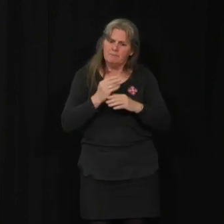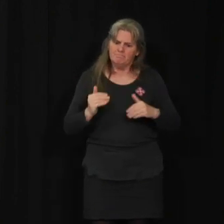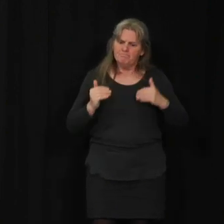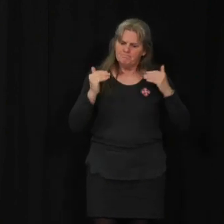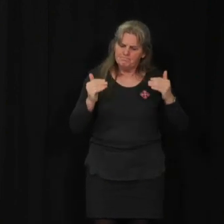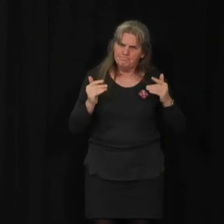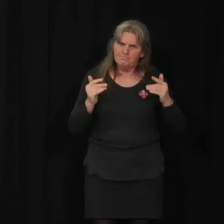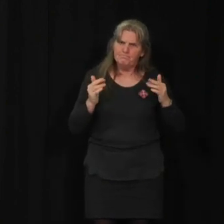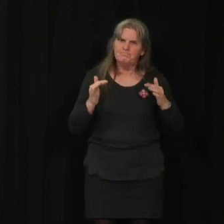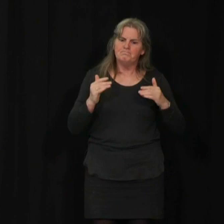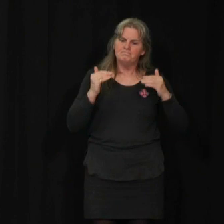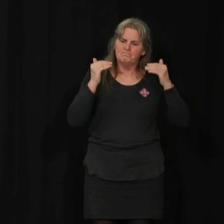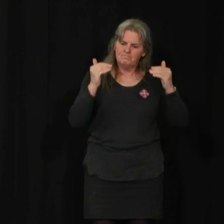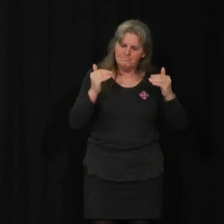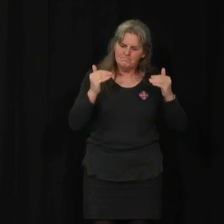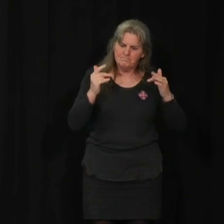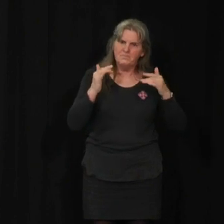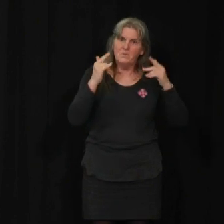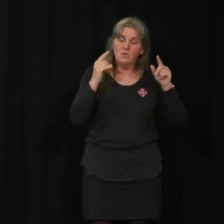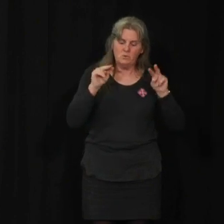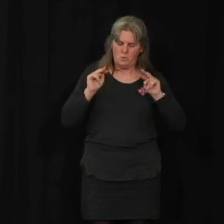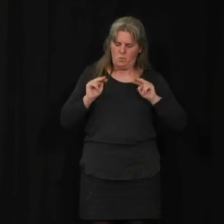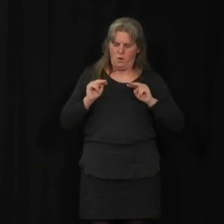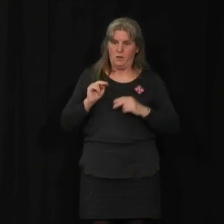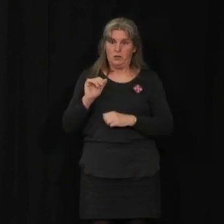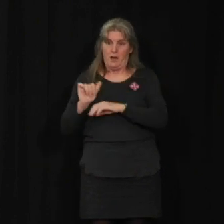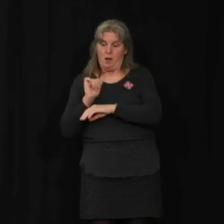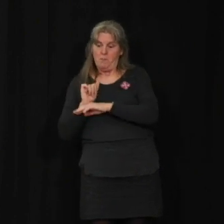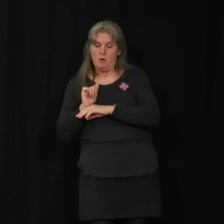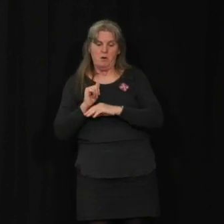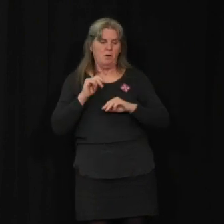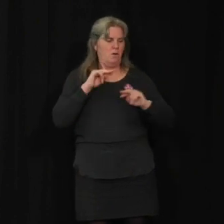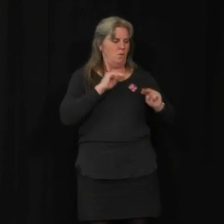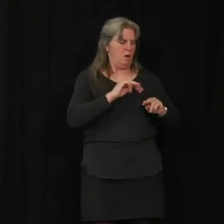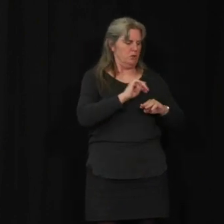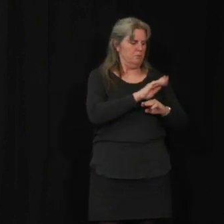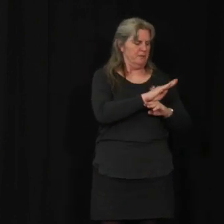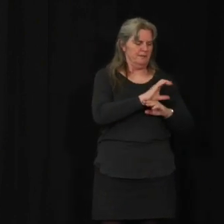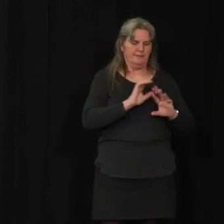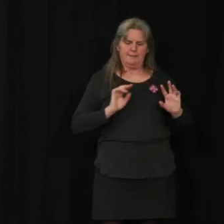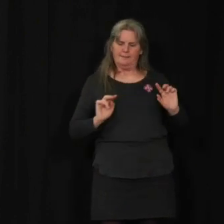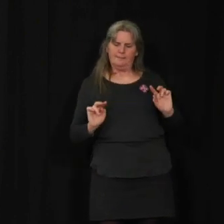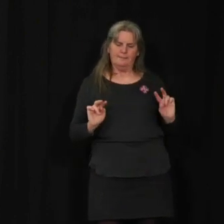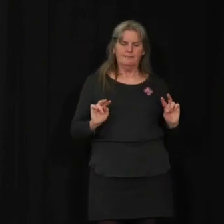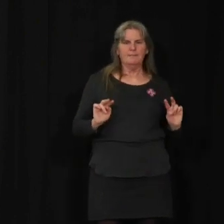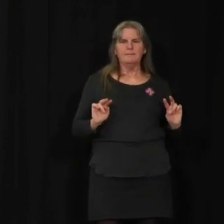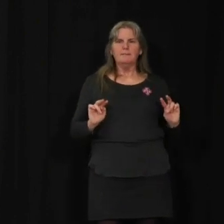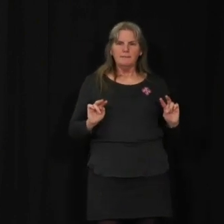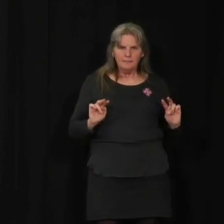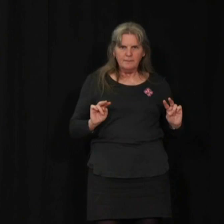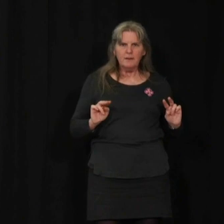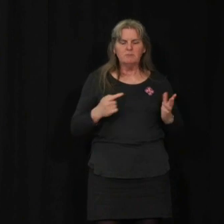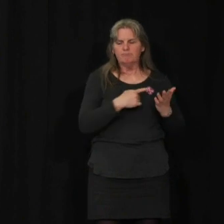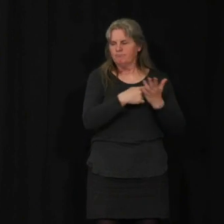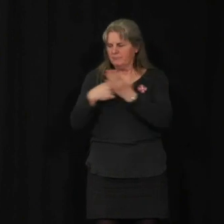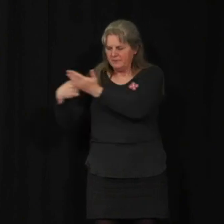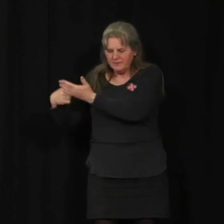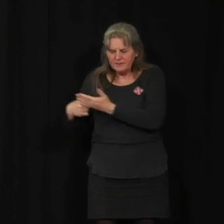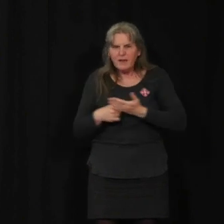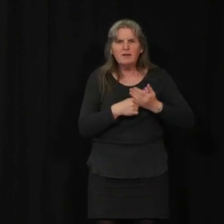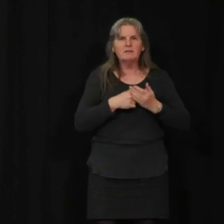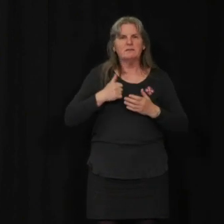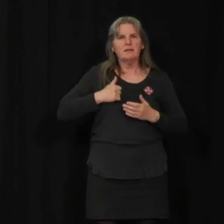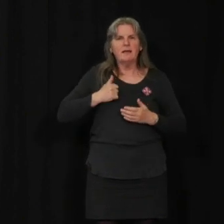taken with our neighboring jurisdictions. But again, monitoring that, being in close conversation with the premiers and